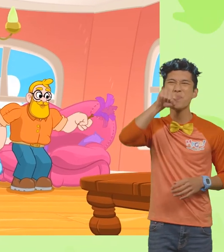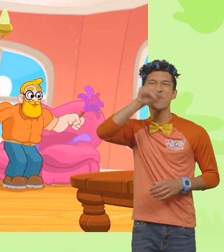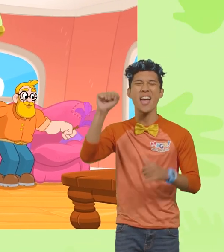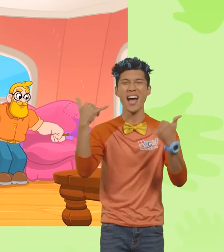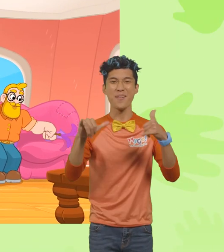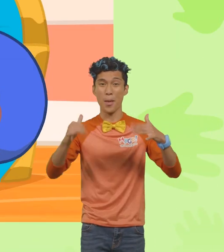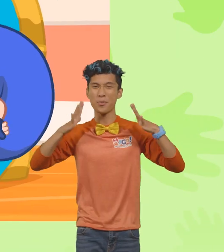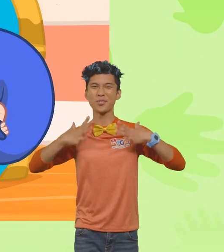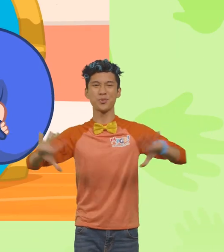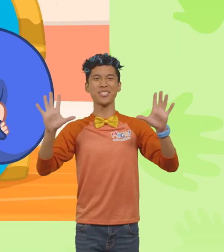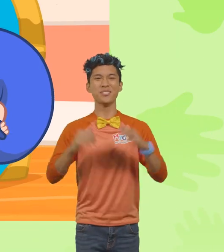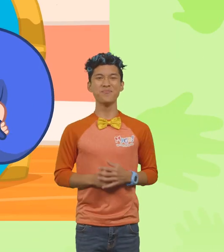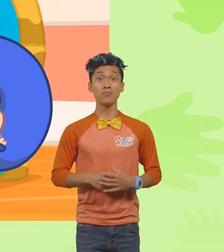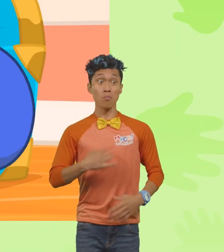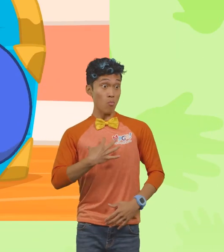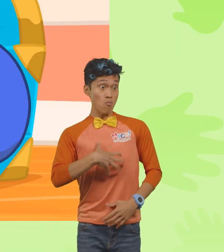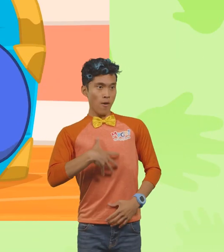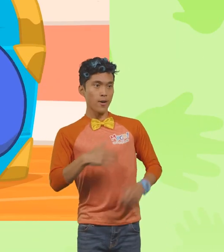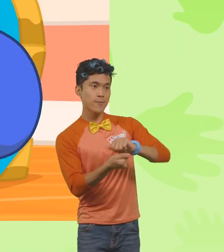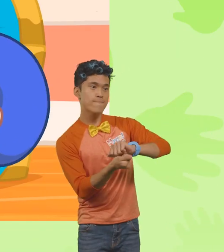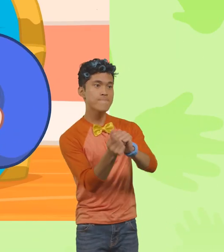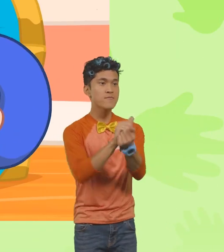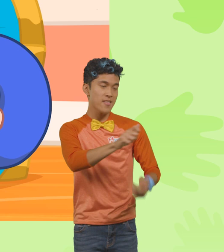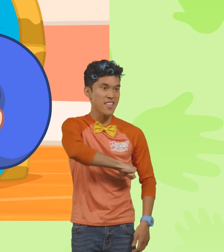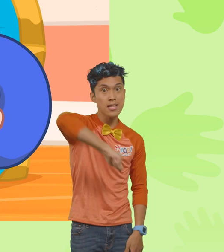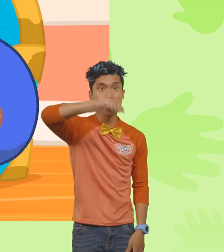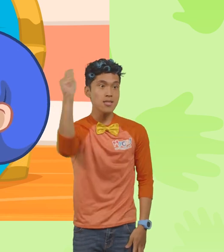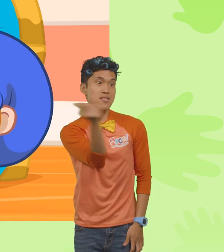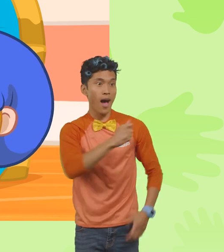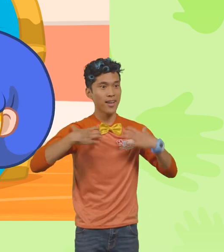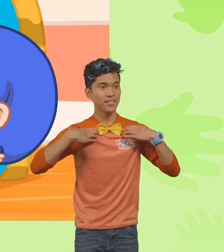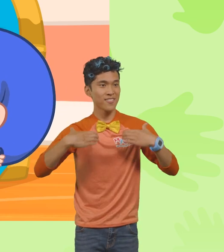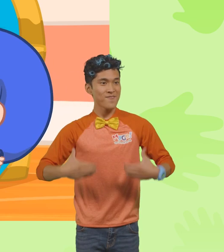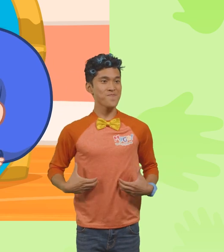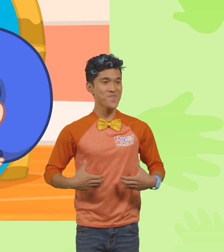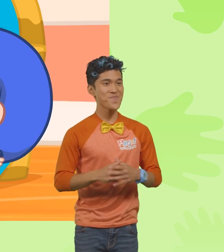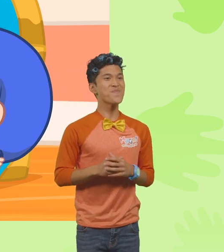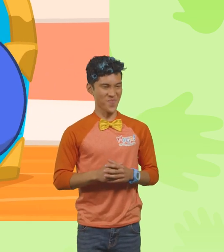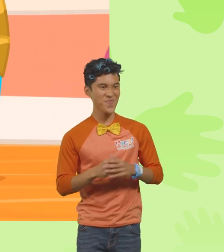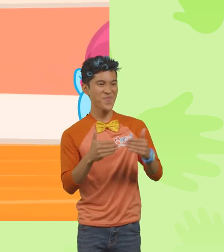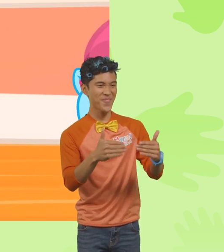I love playing dress up. Morphle, morph into a knight's armor.